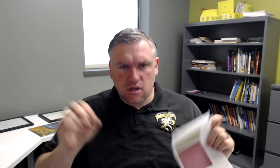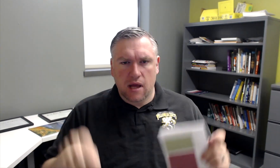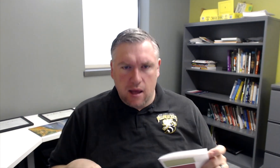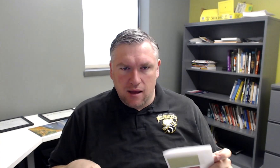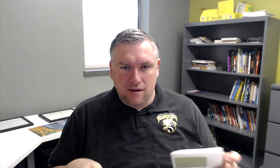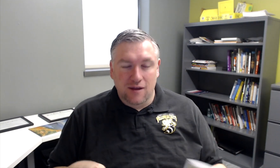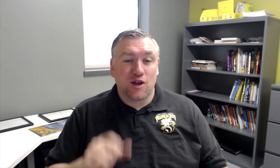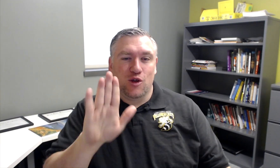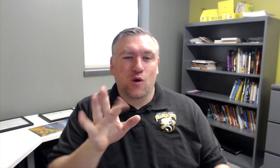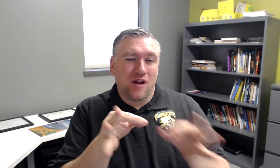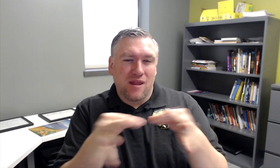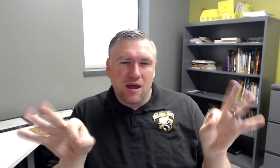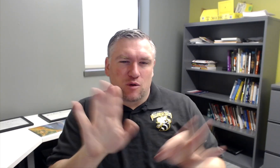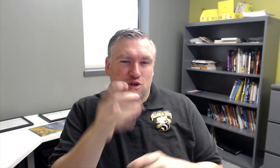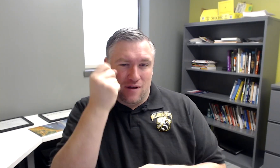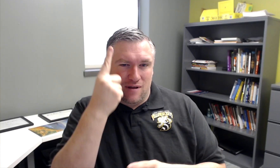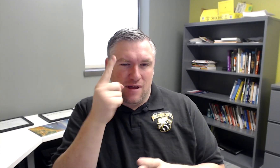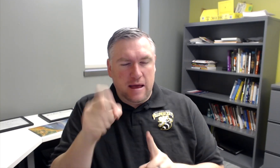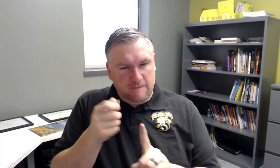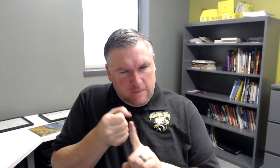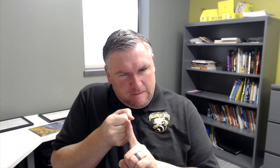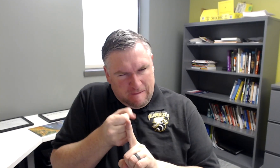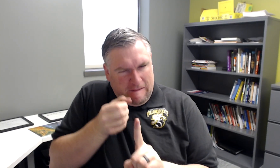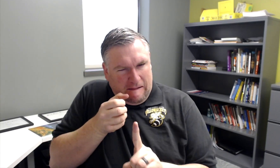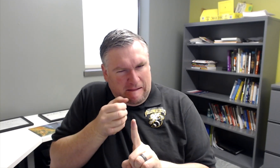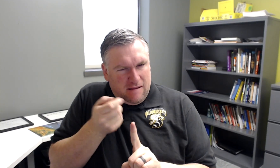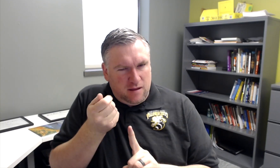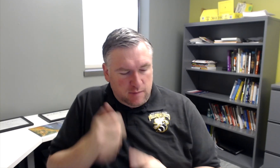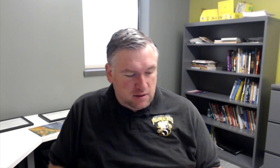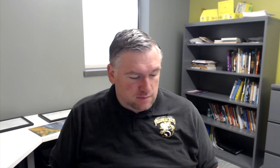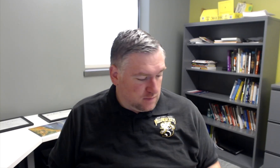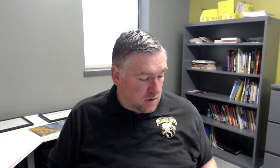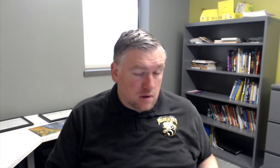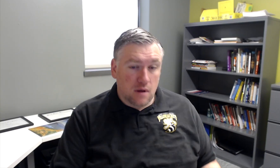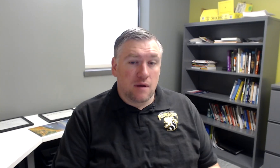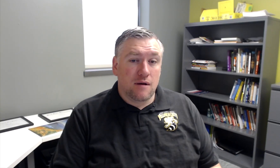two. Your language and understanding has expanded a bit.